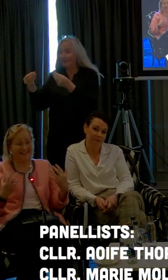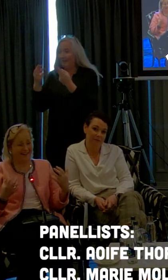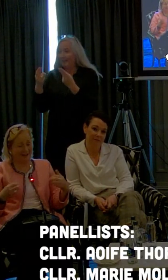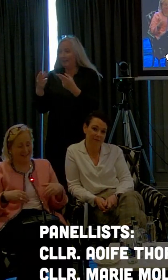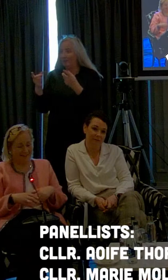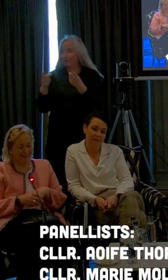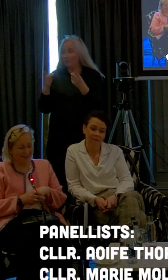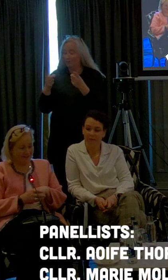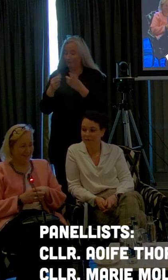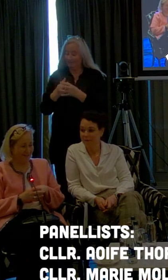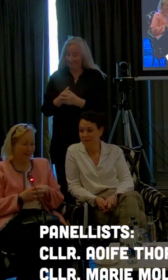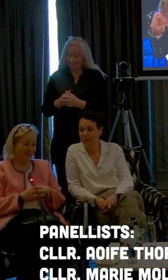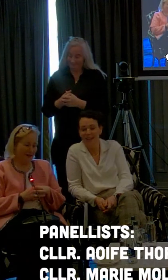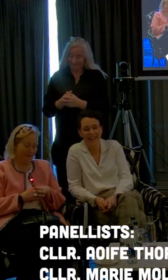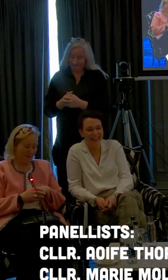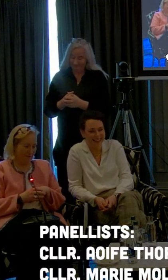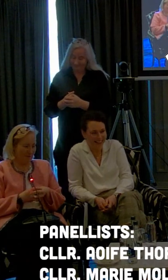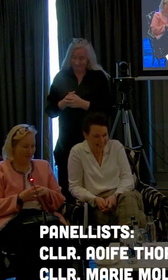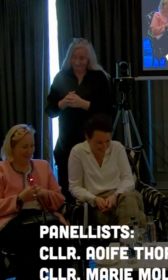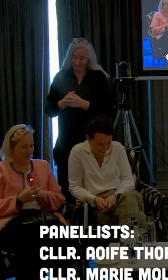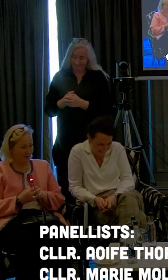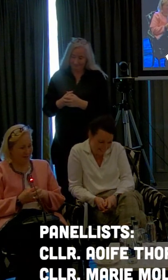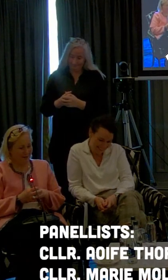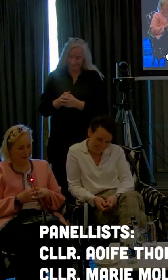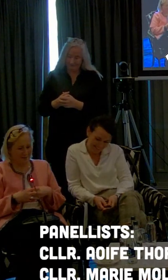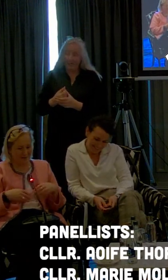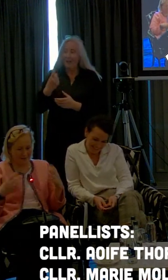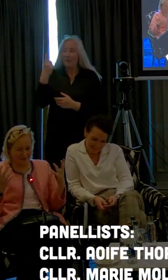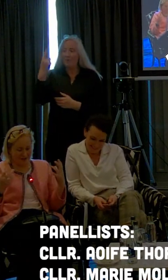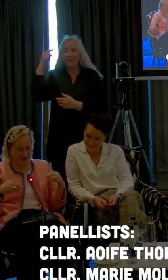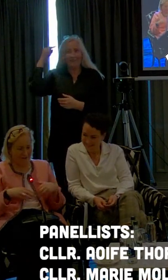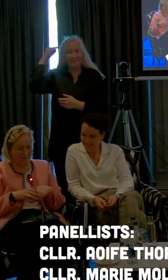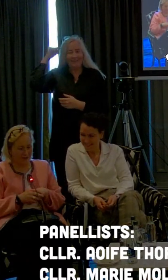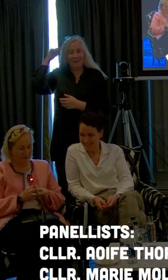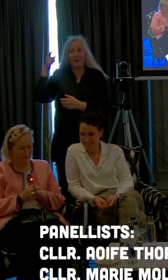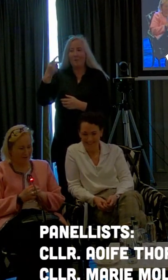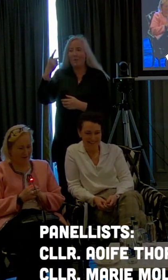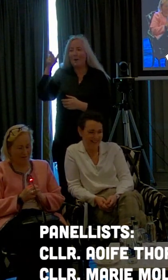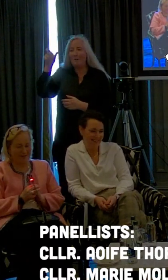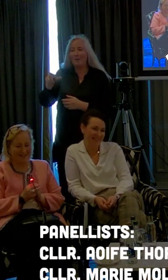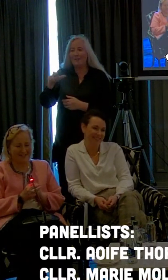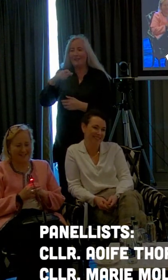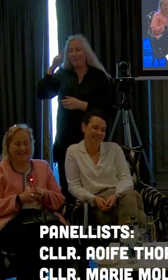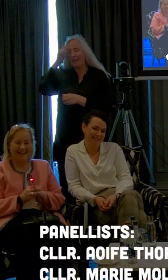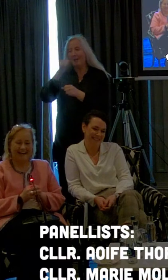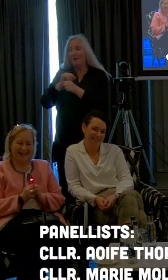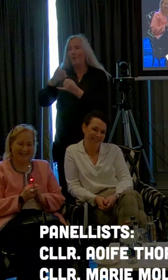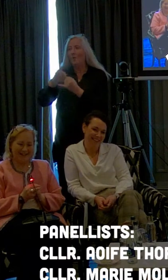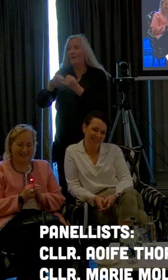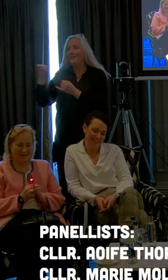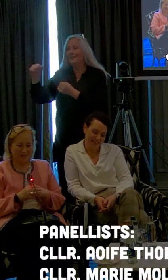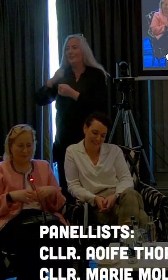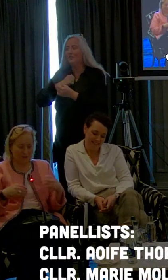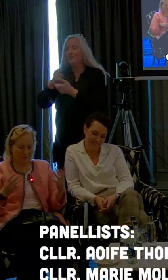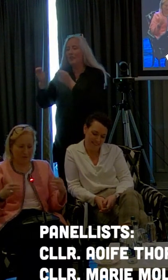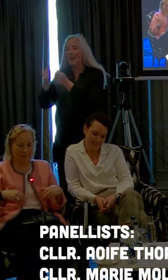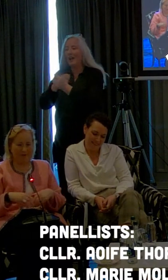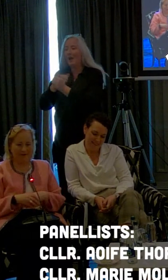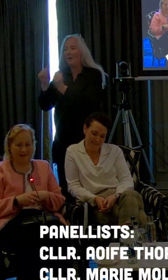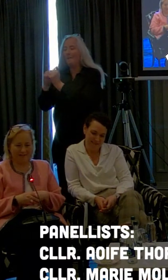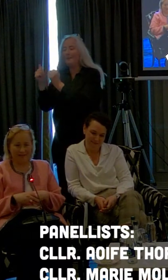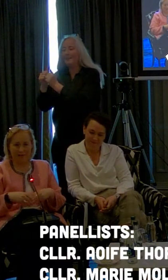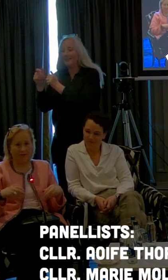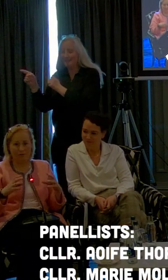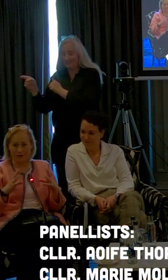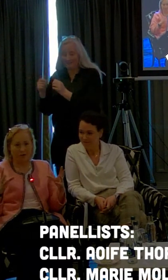And I've one particular person I know when I'd be chairing some of our meetings, and the motion would come up